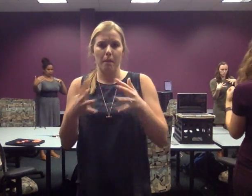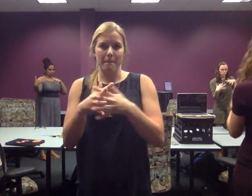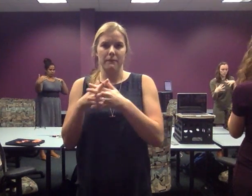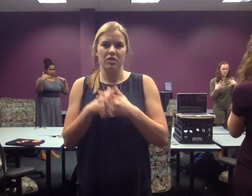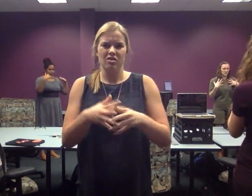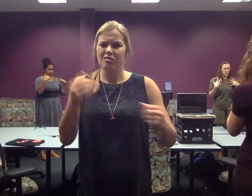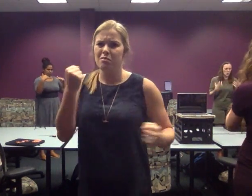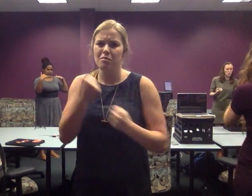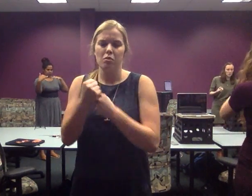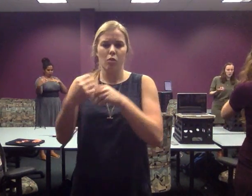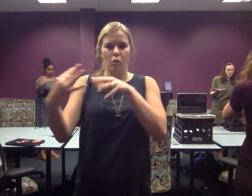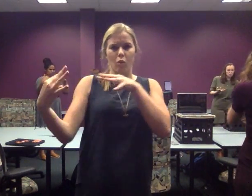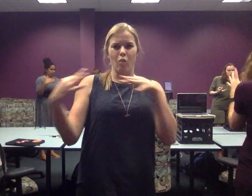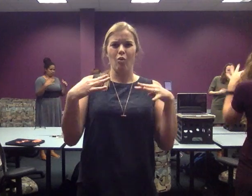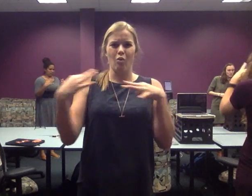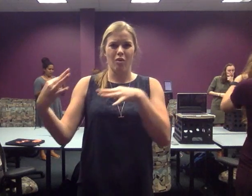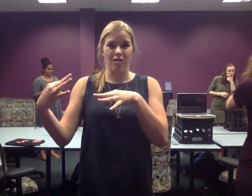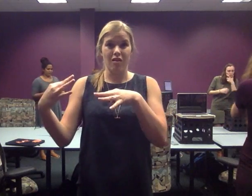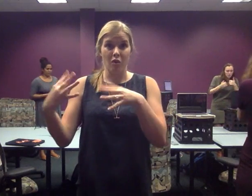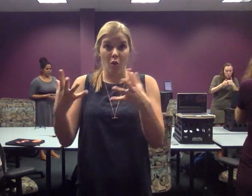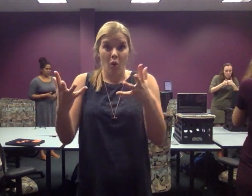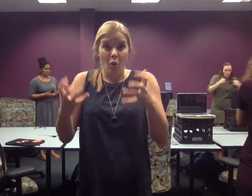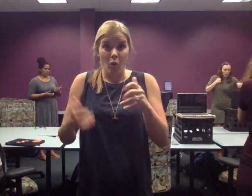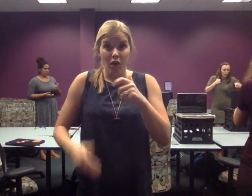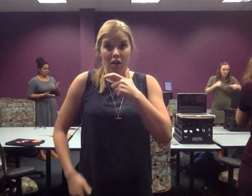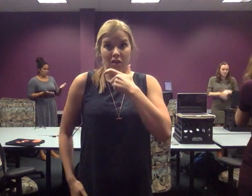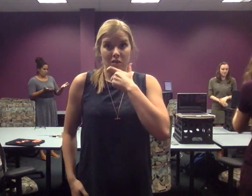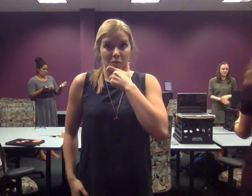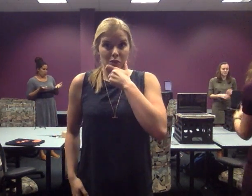supported the colony.